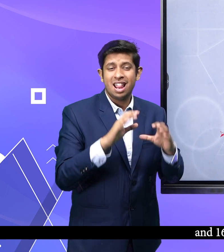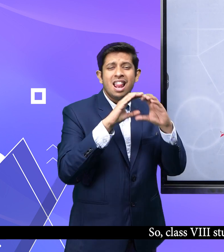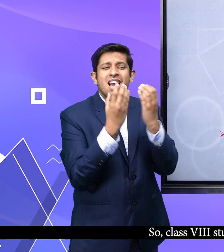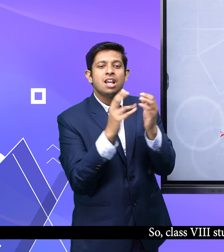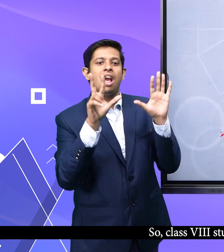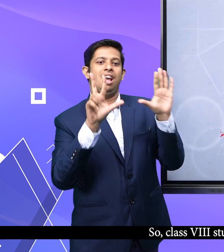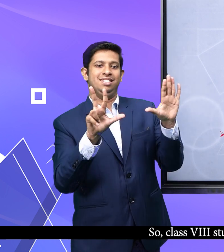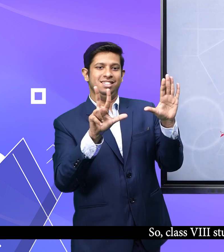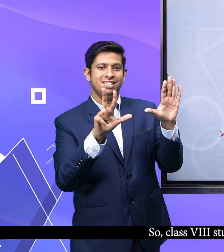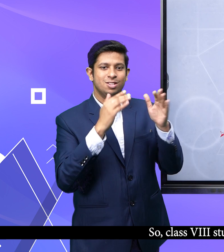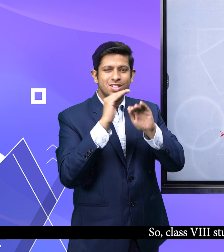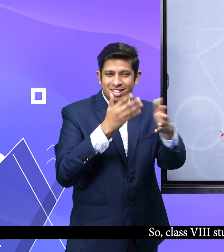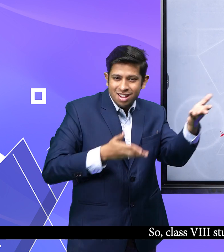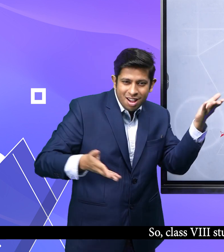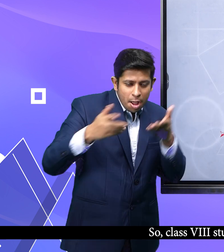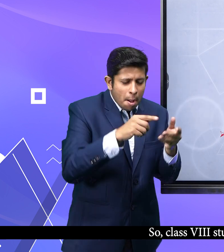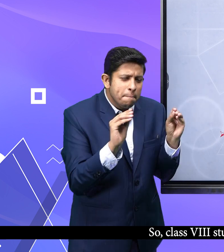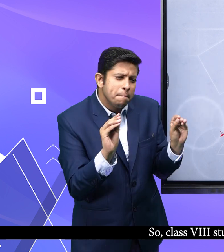So class 8 students' contribution is better.